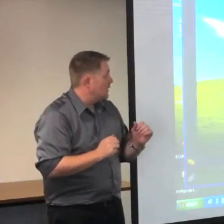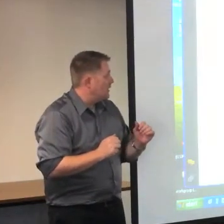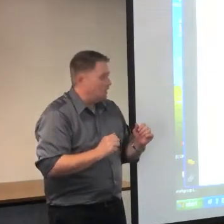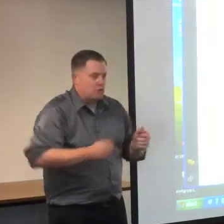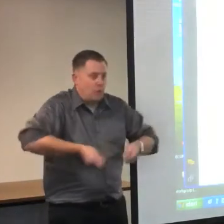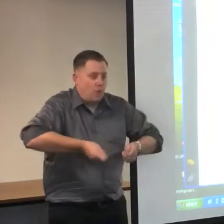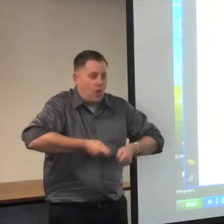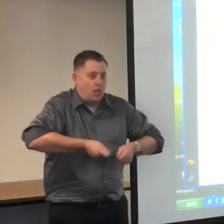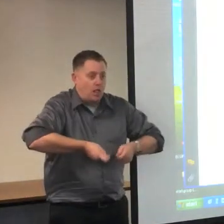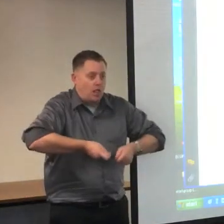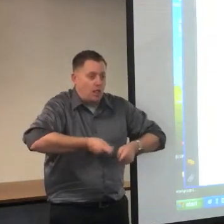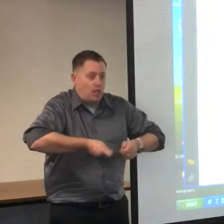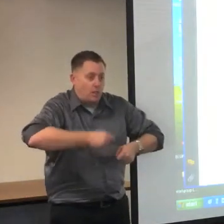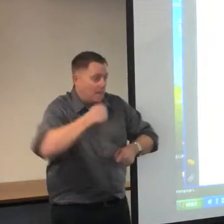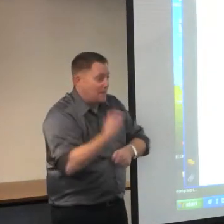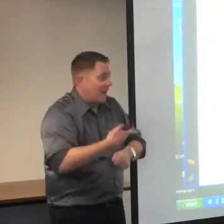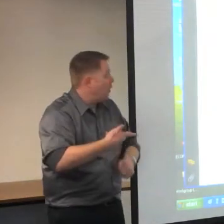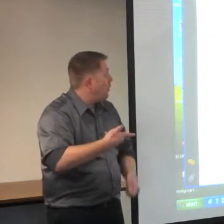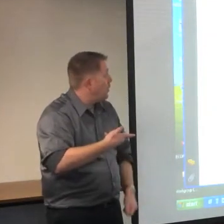Drum roll.